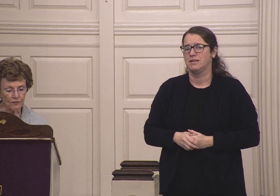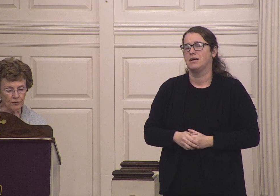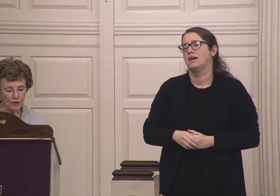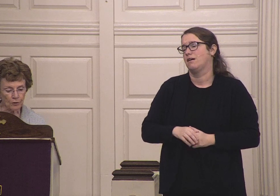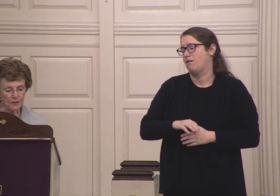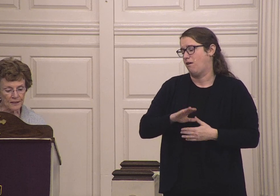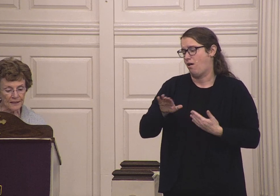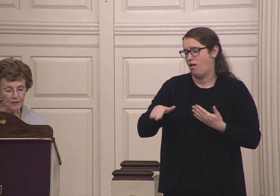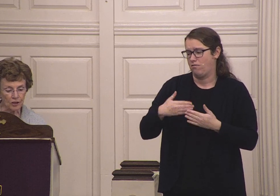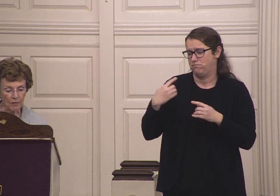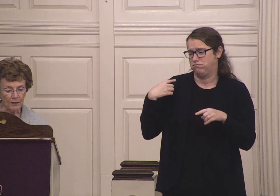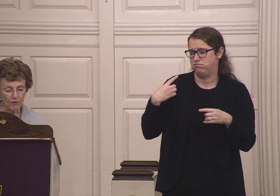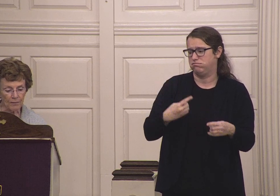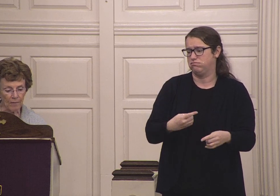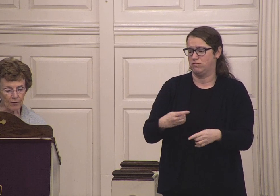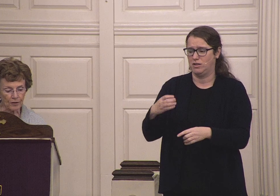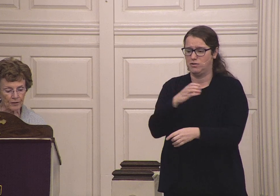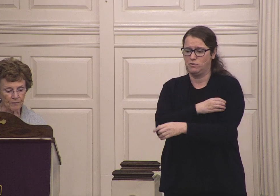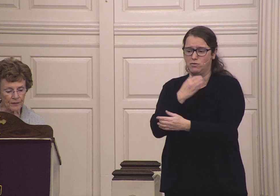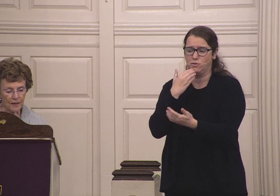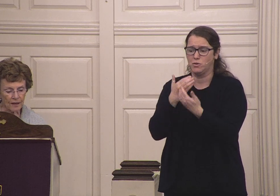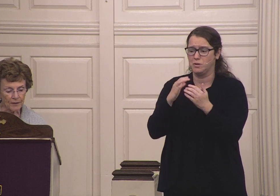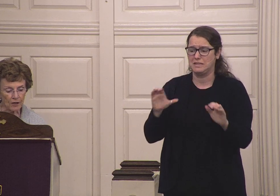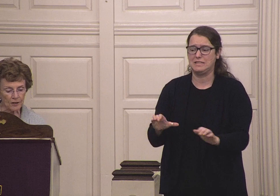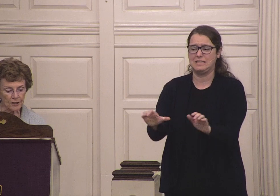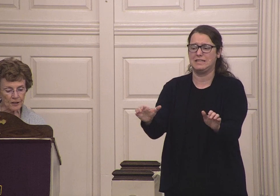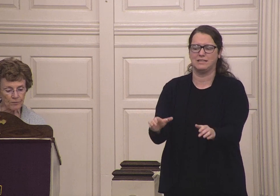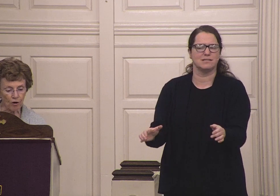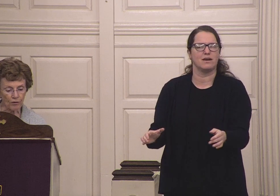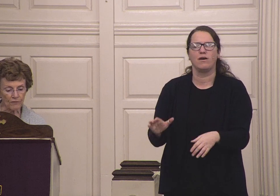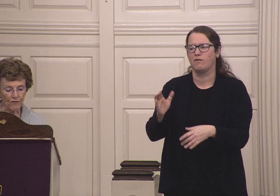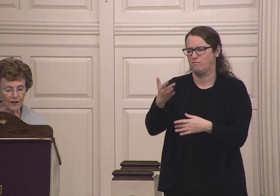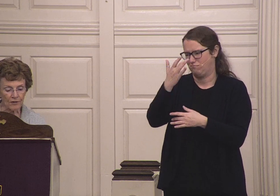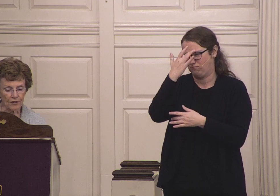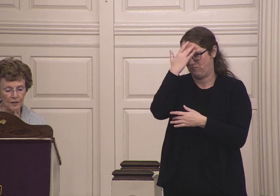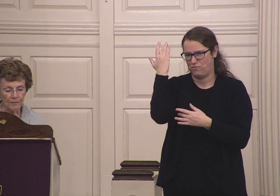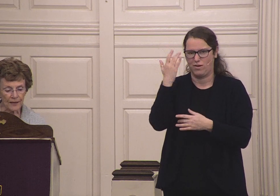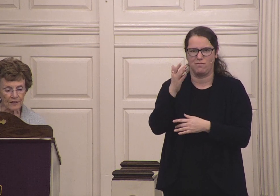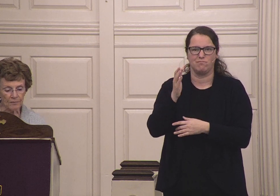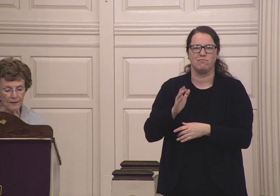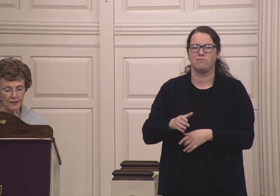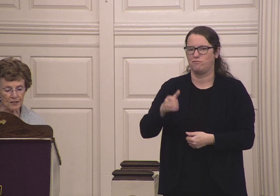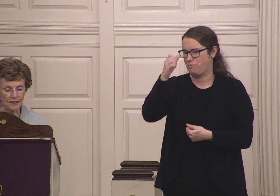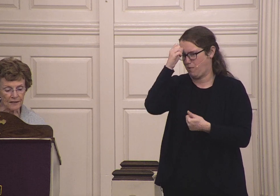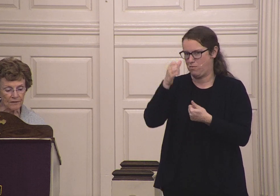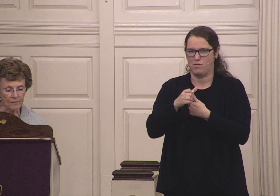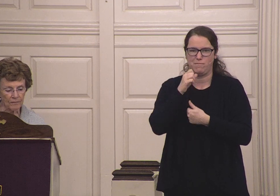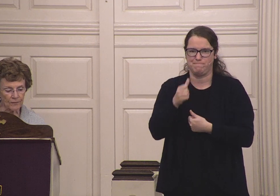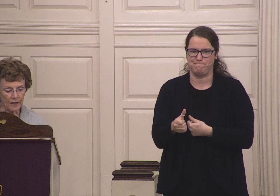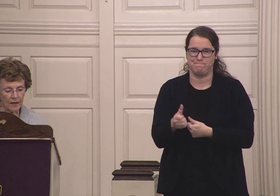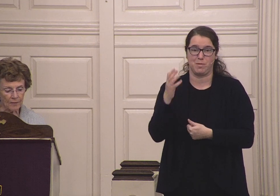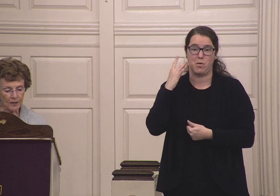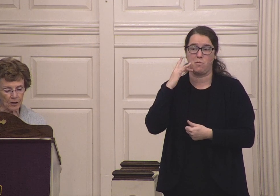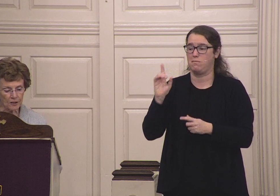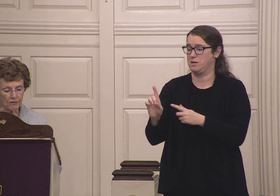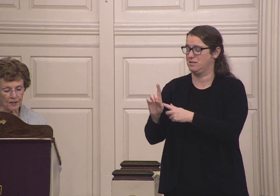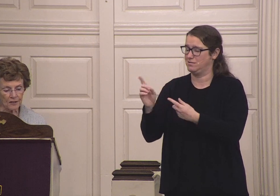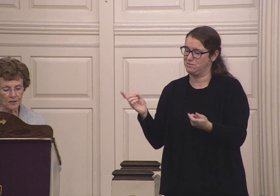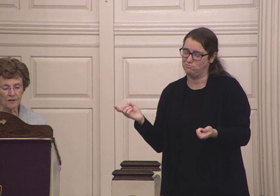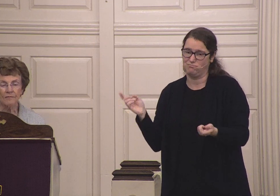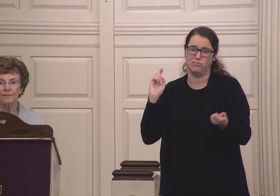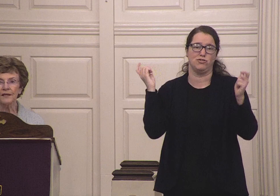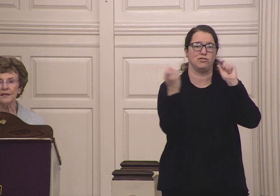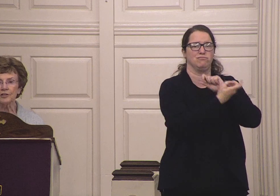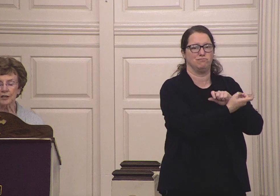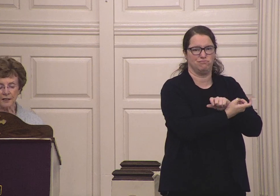None of his virtuous deeds shall be remembered, because he has broken faith and committed sin. Because of